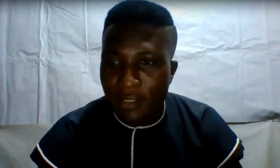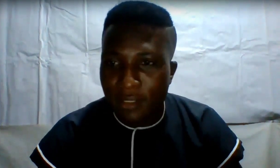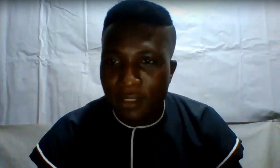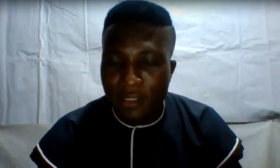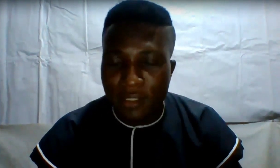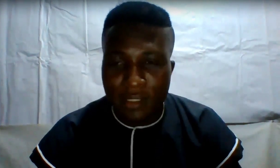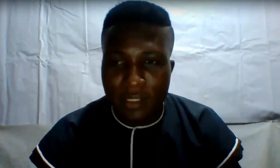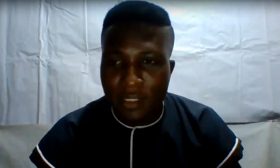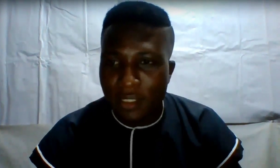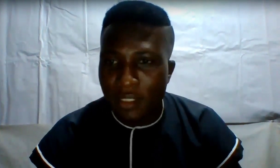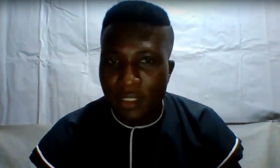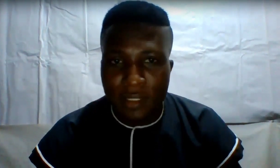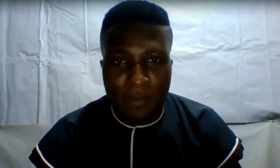Admin, please unmute Solace.